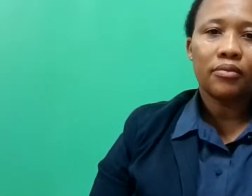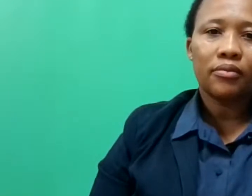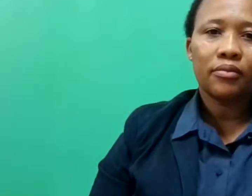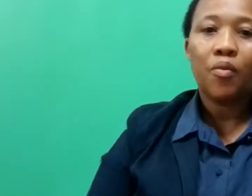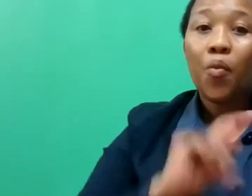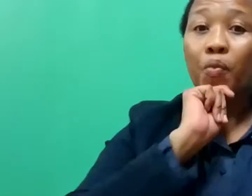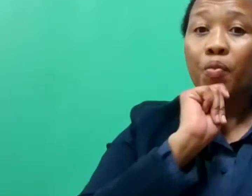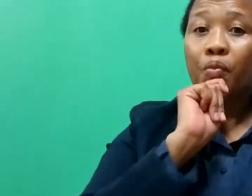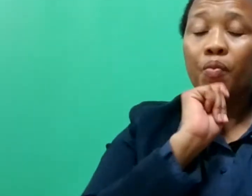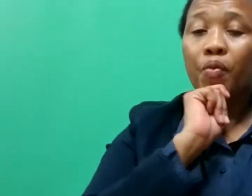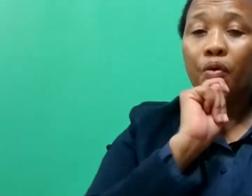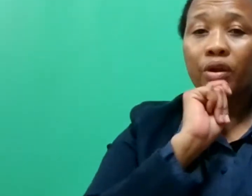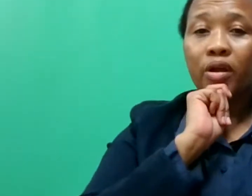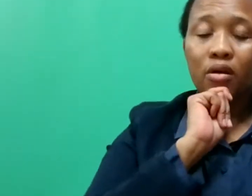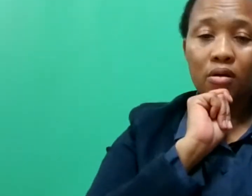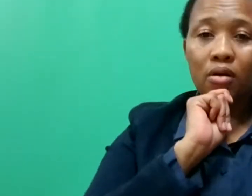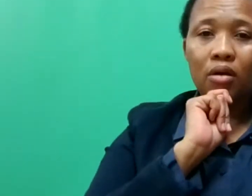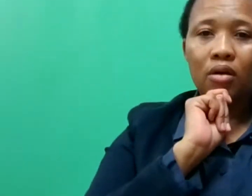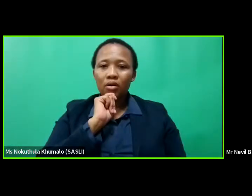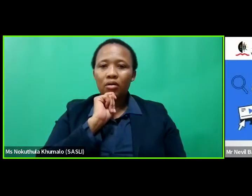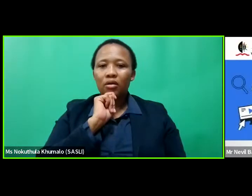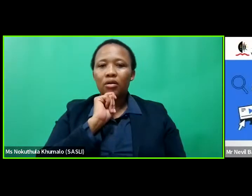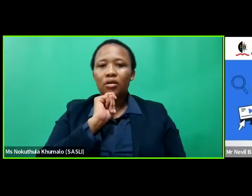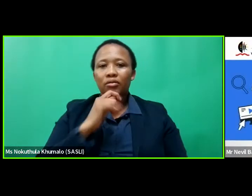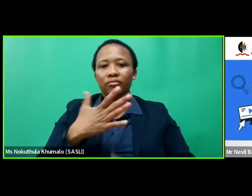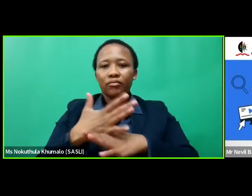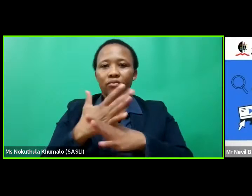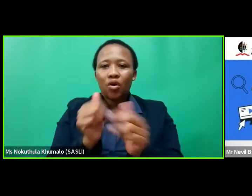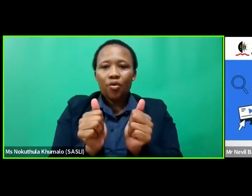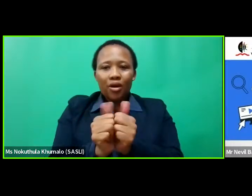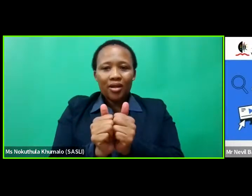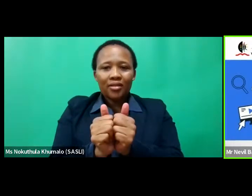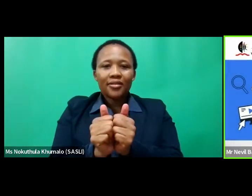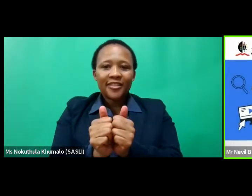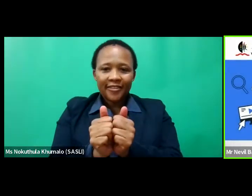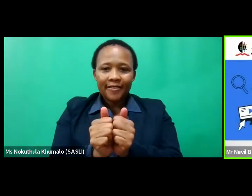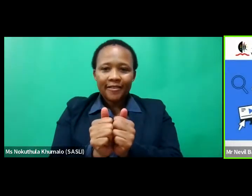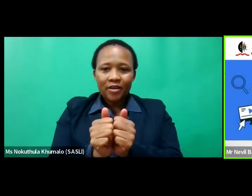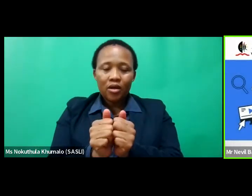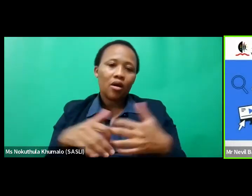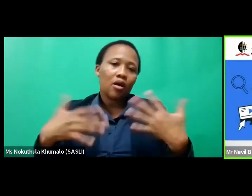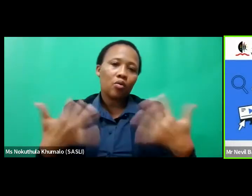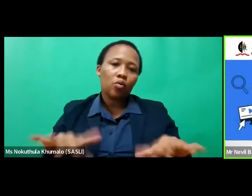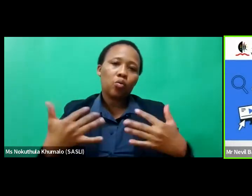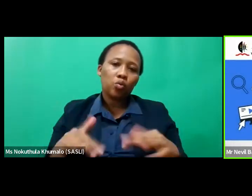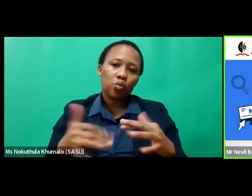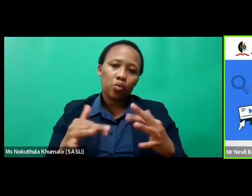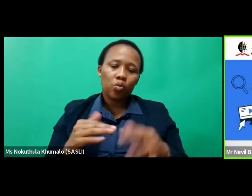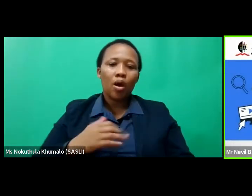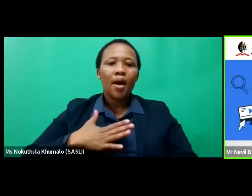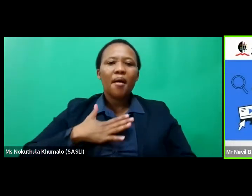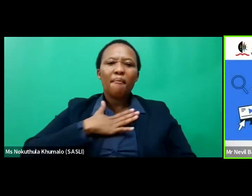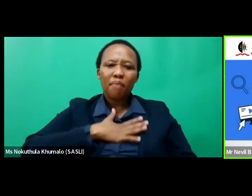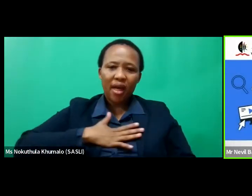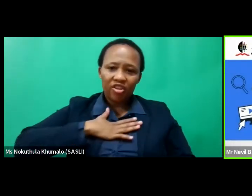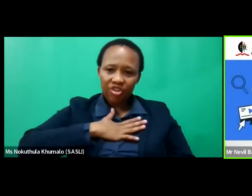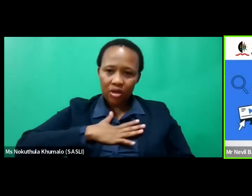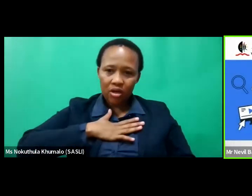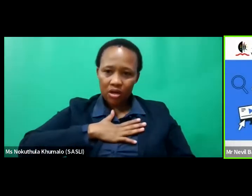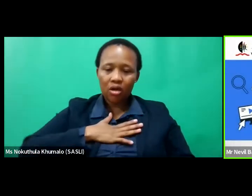It is an absolute pleasure today to chair this session, which promises